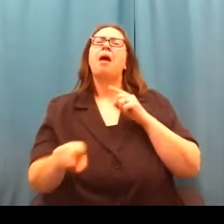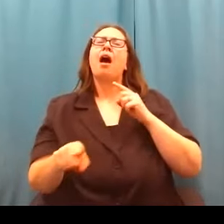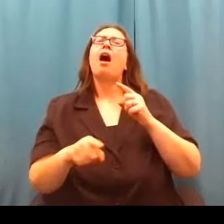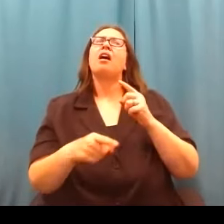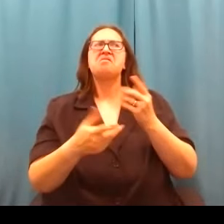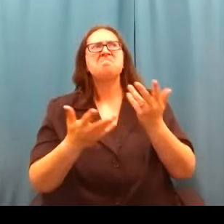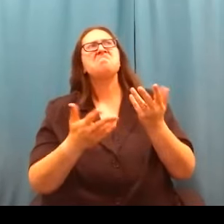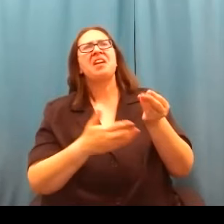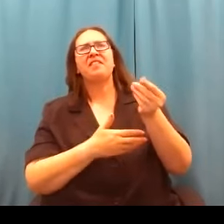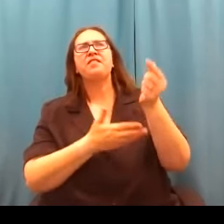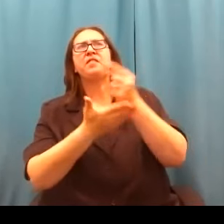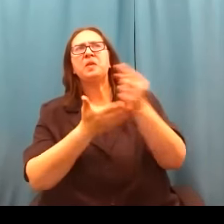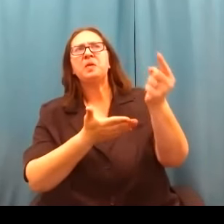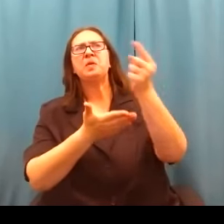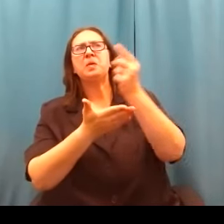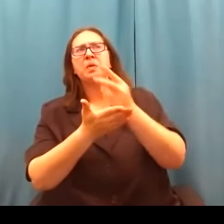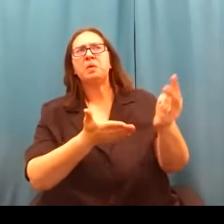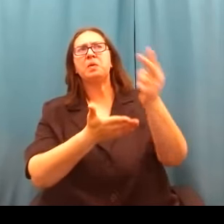from that.